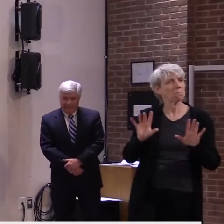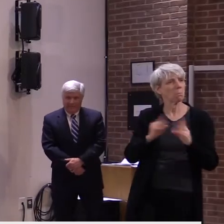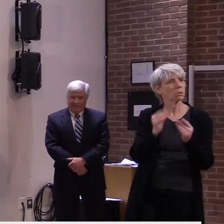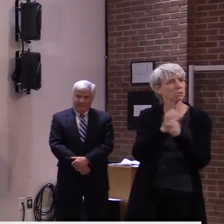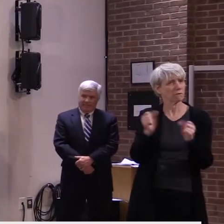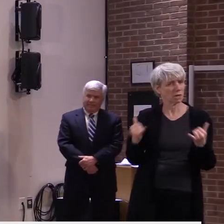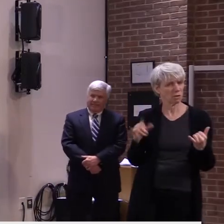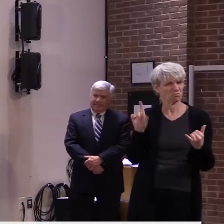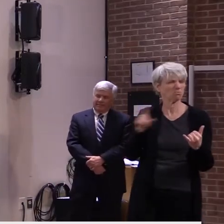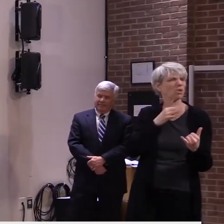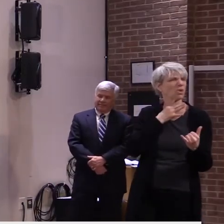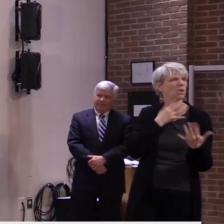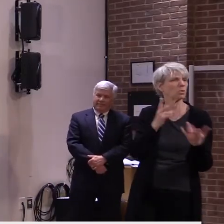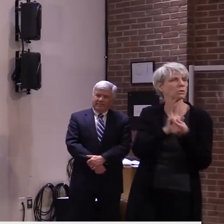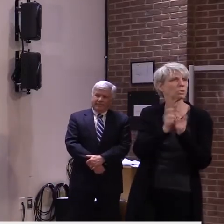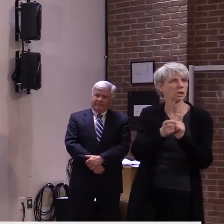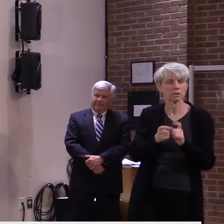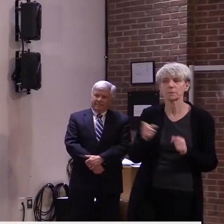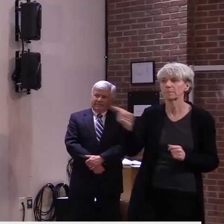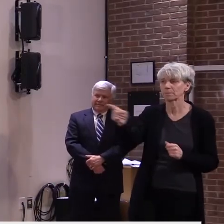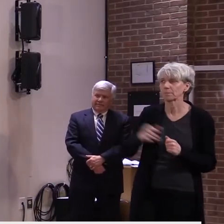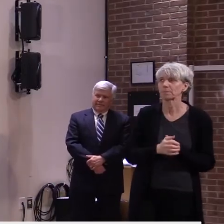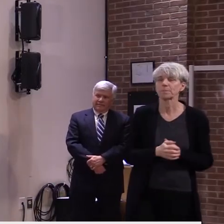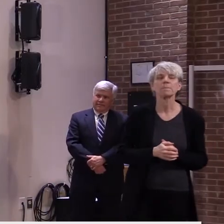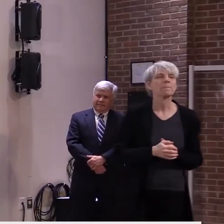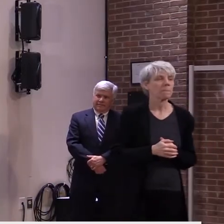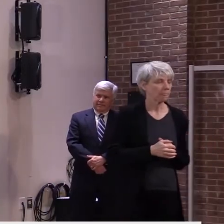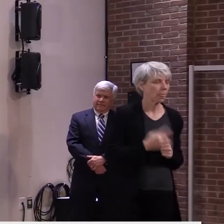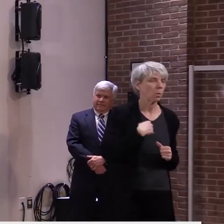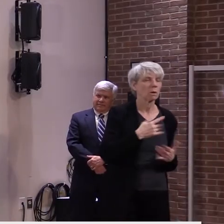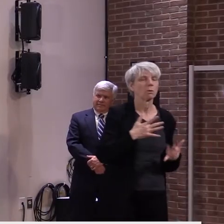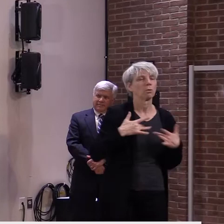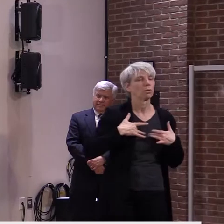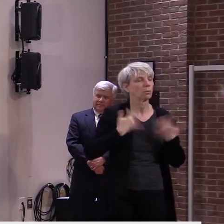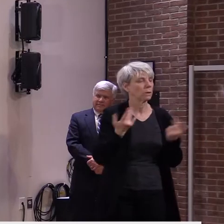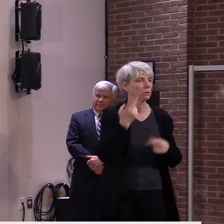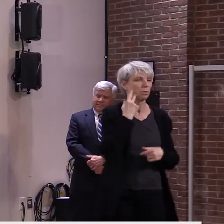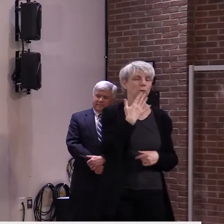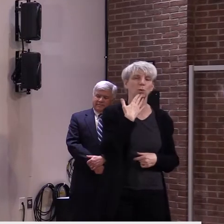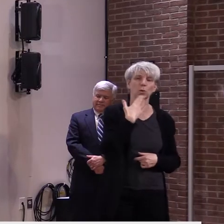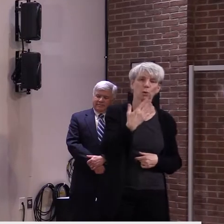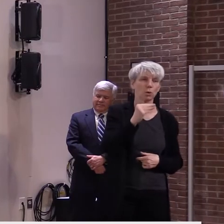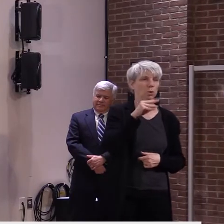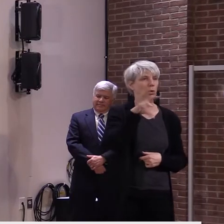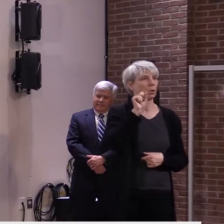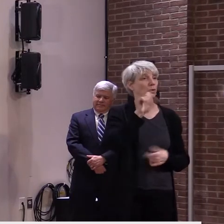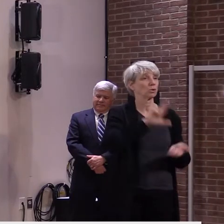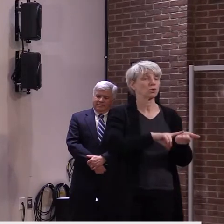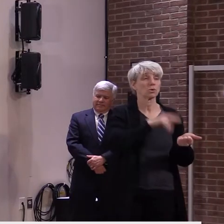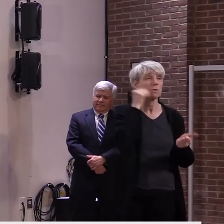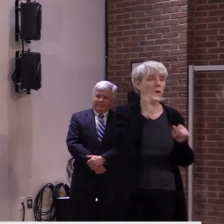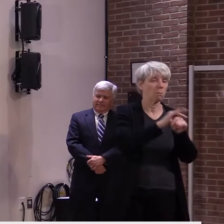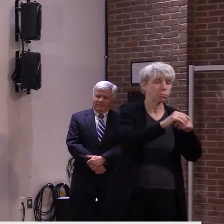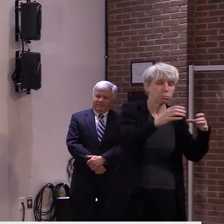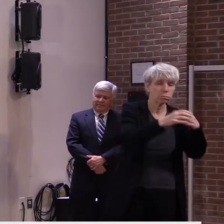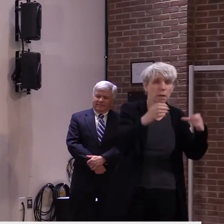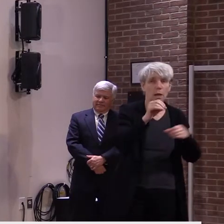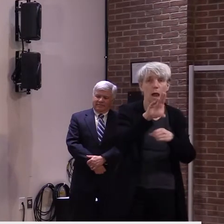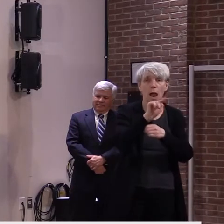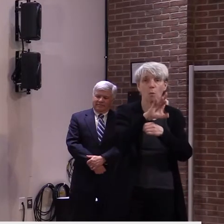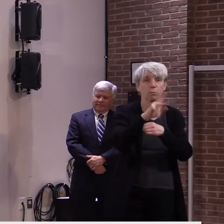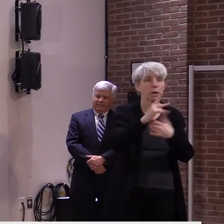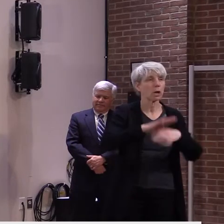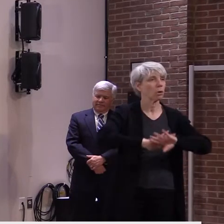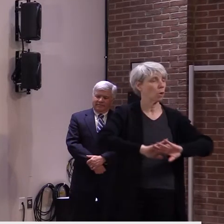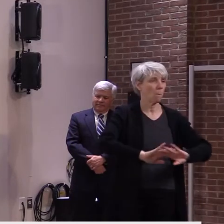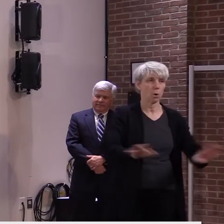So that's really gratifying data regarding the long-term cares. And we expect that, obviously,